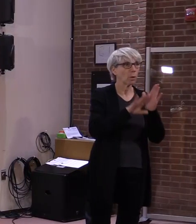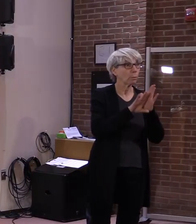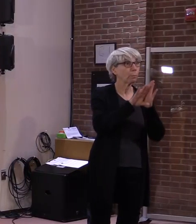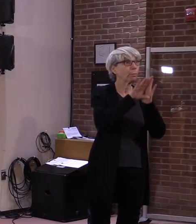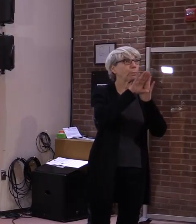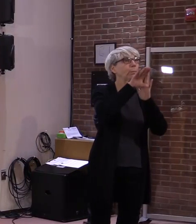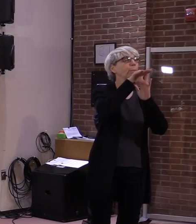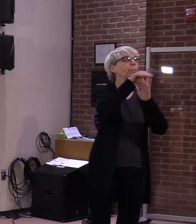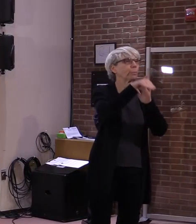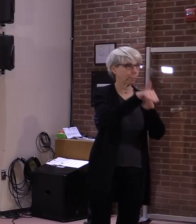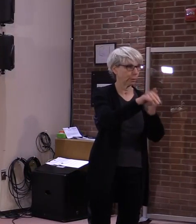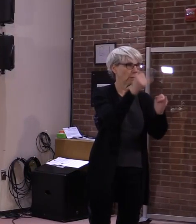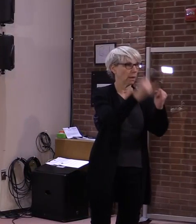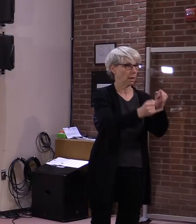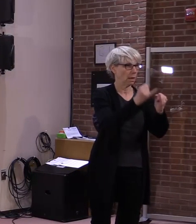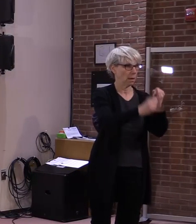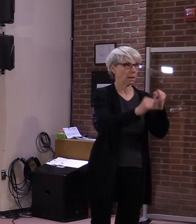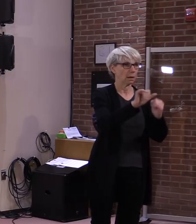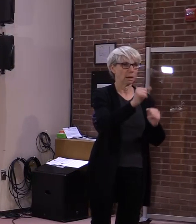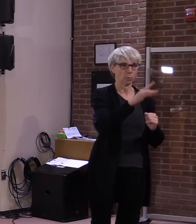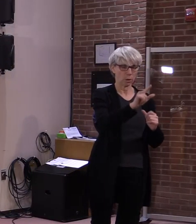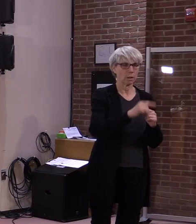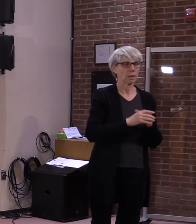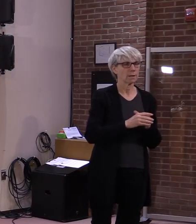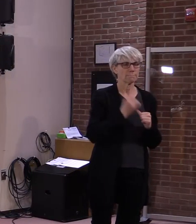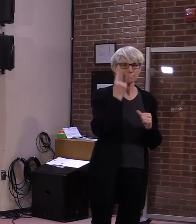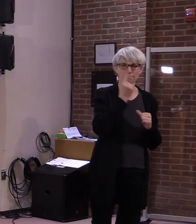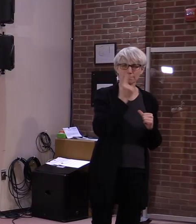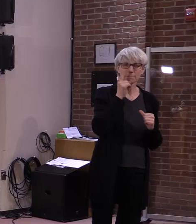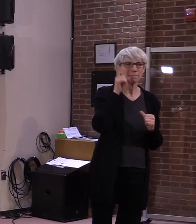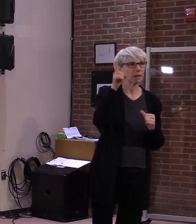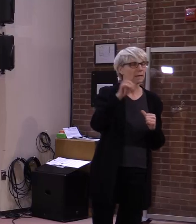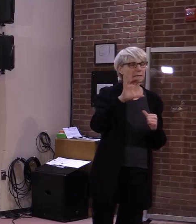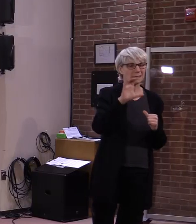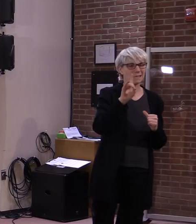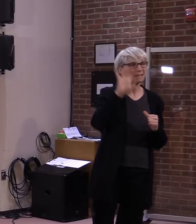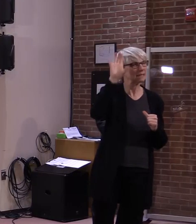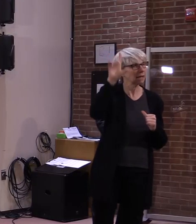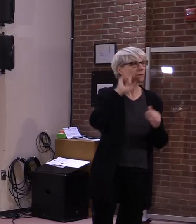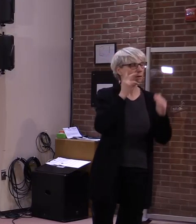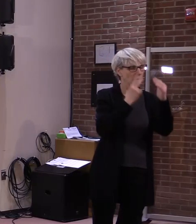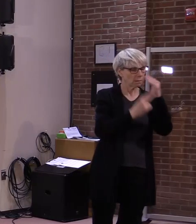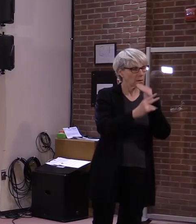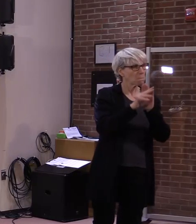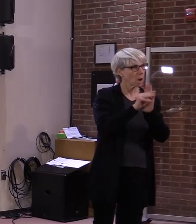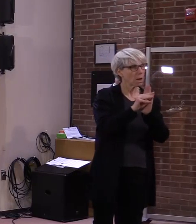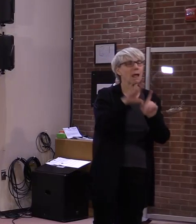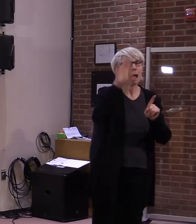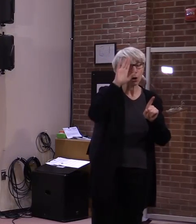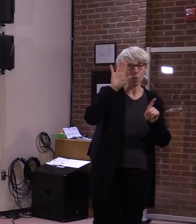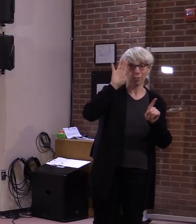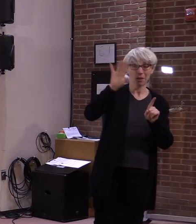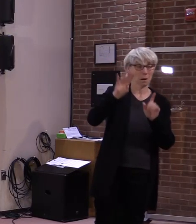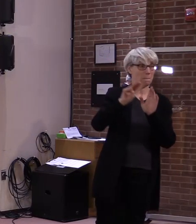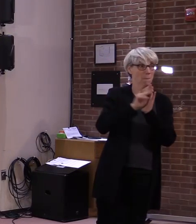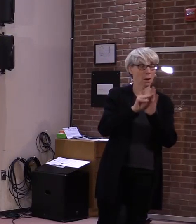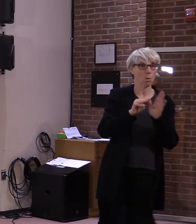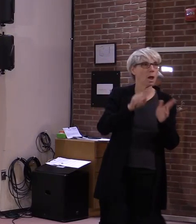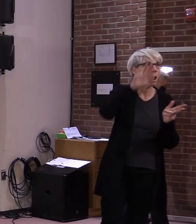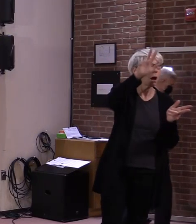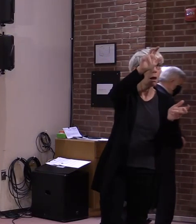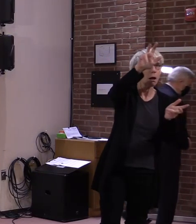more understanding of the CDC ensemble forecast. I understand that they take different methodologies and mix